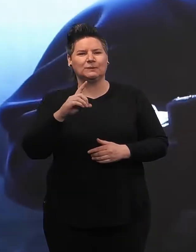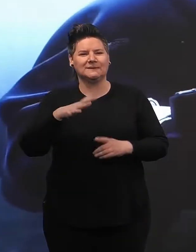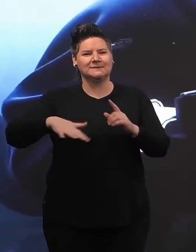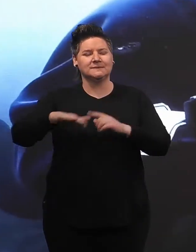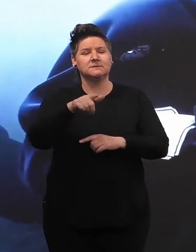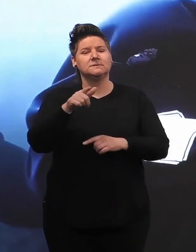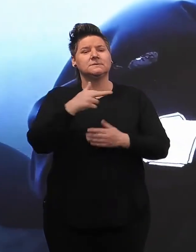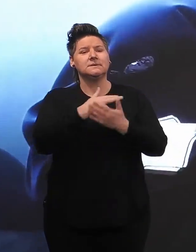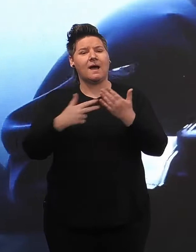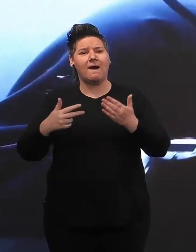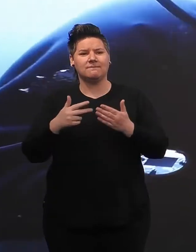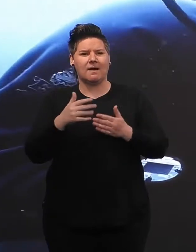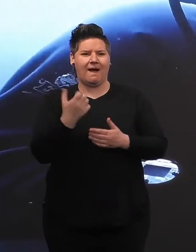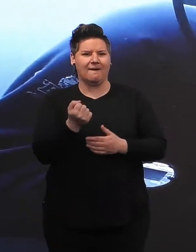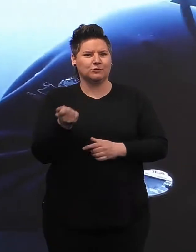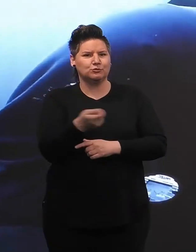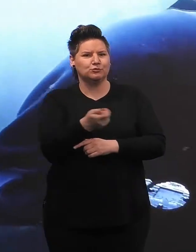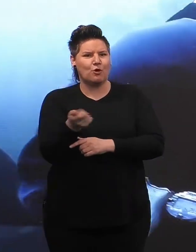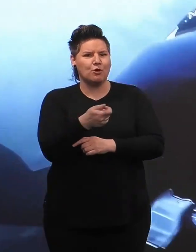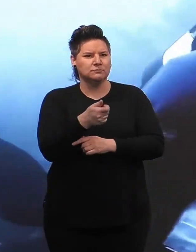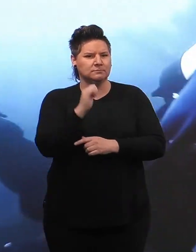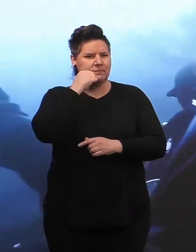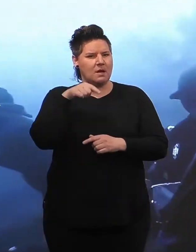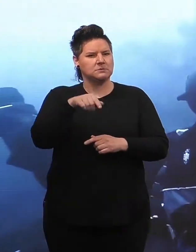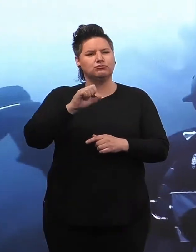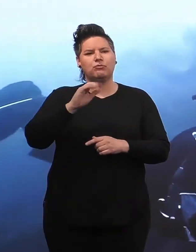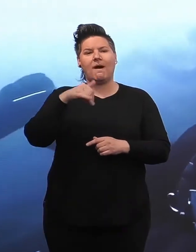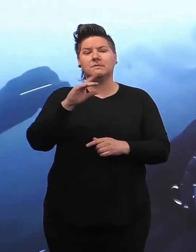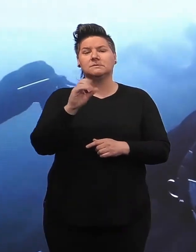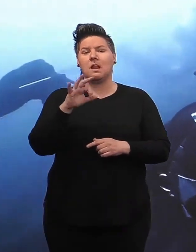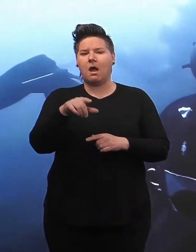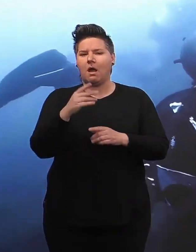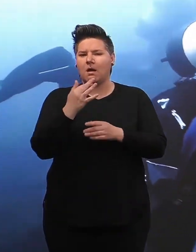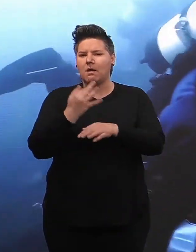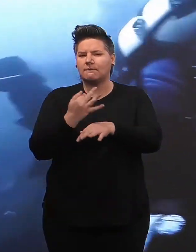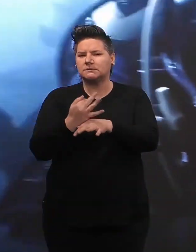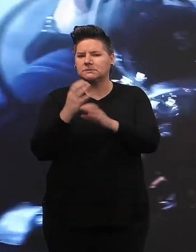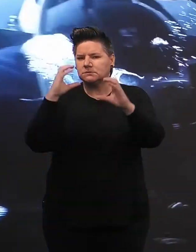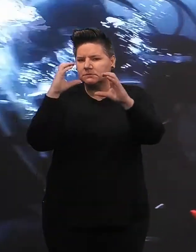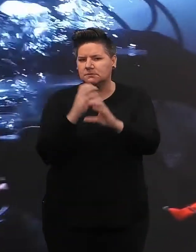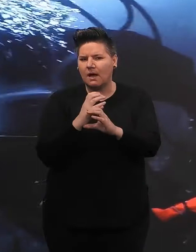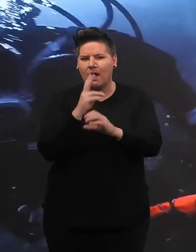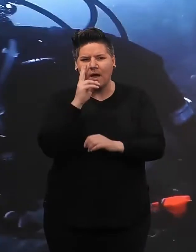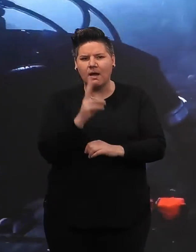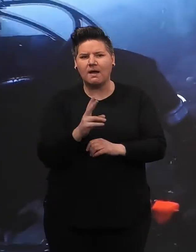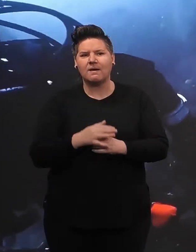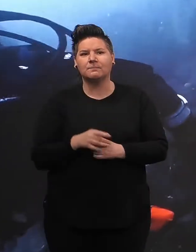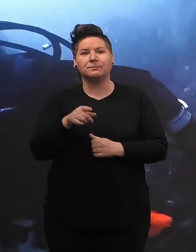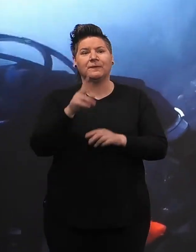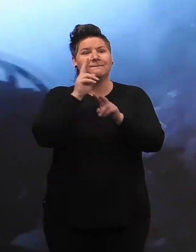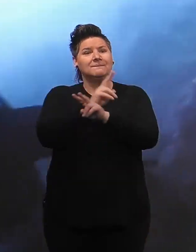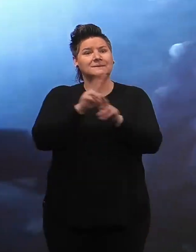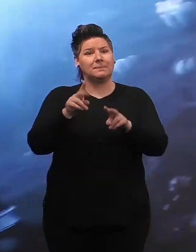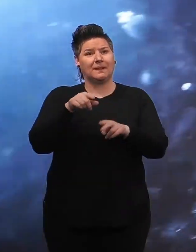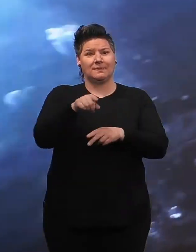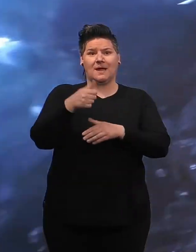got a torch because in Strangford Lough it's often quite dark. The visibility in this day